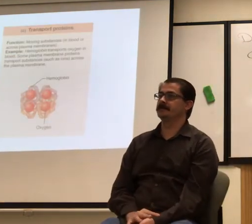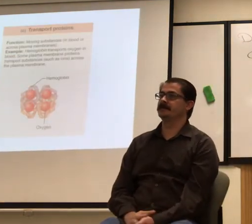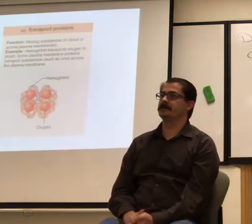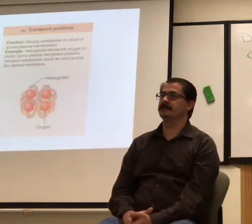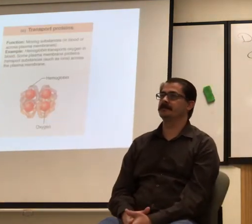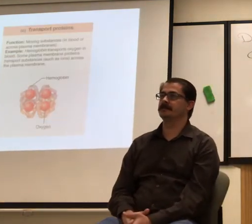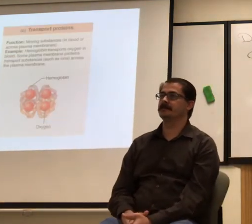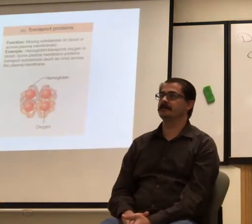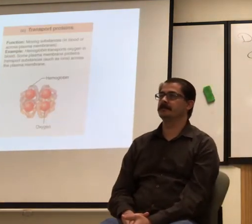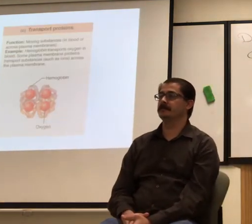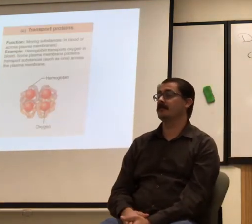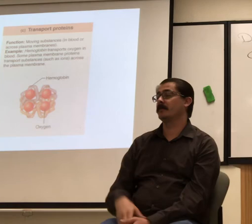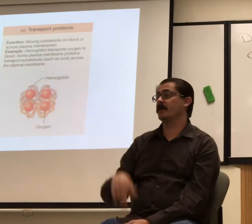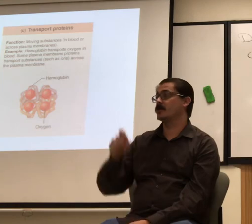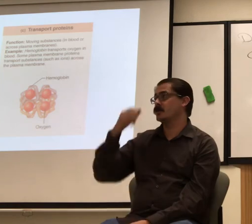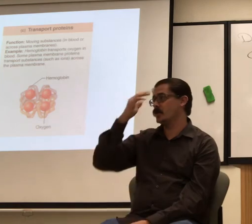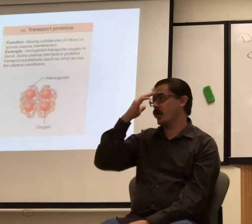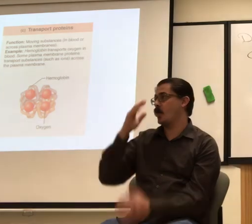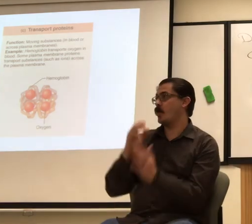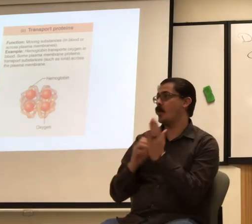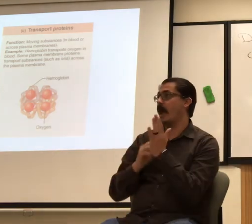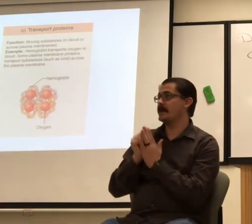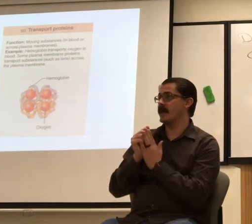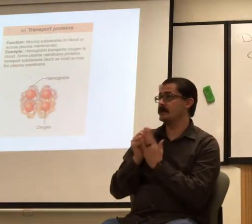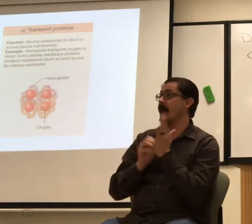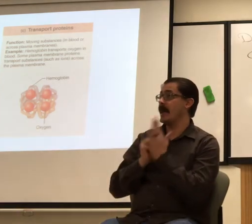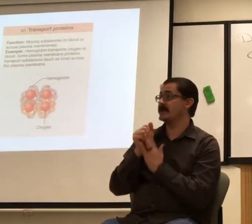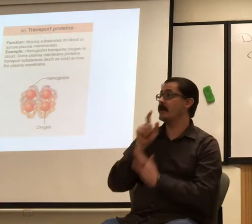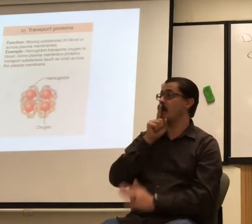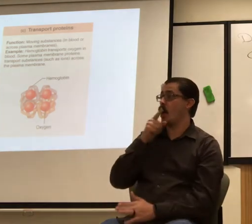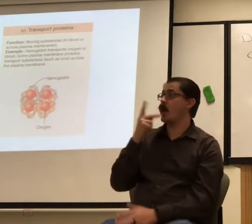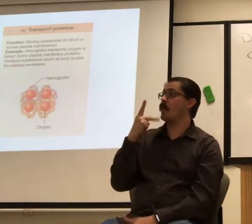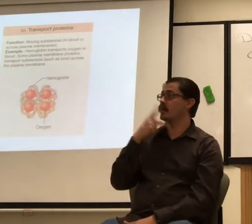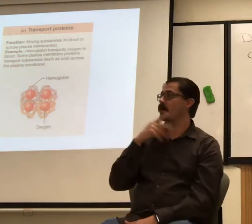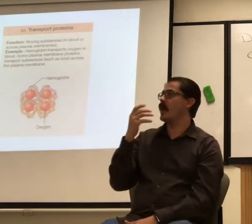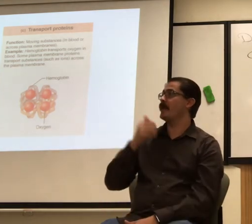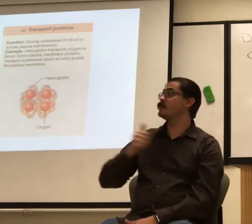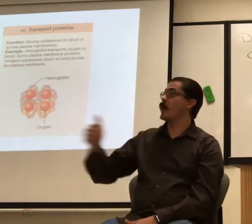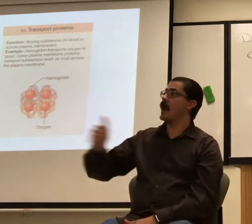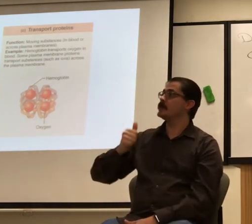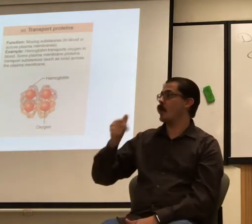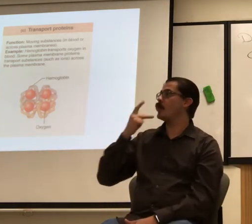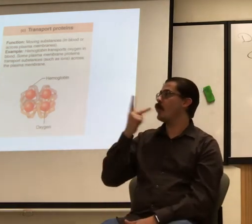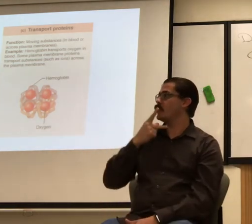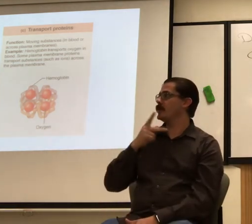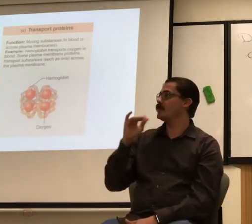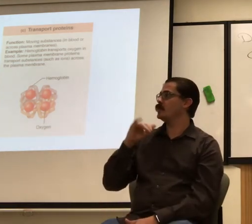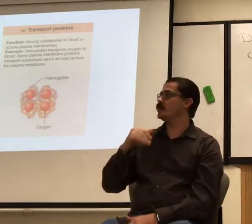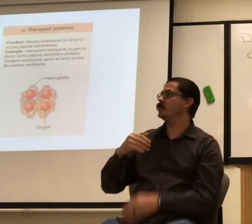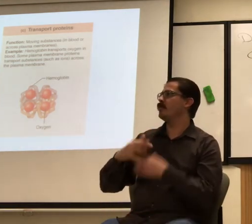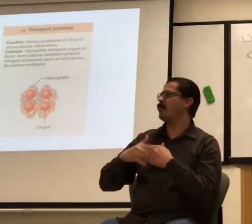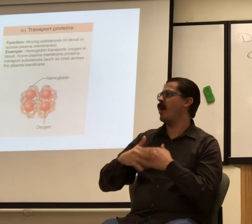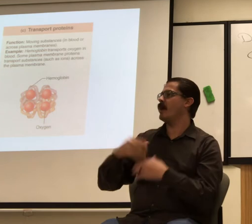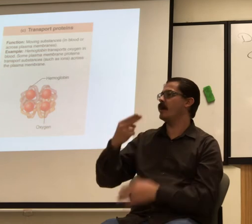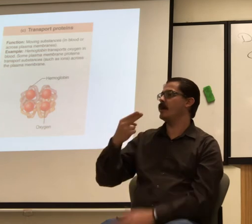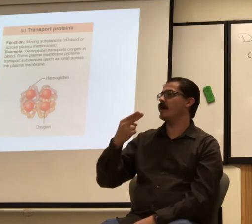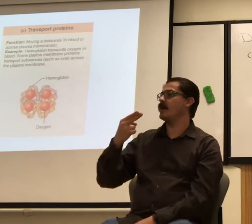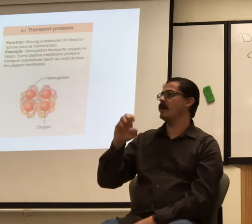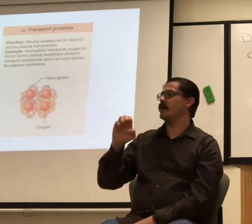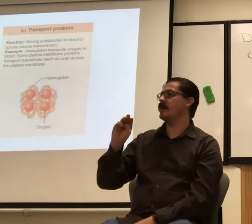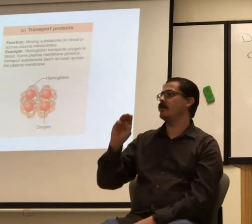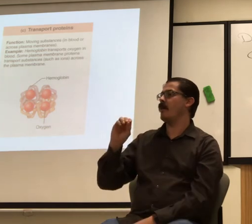So no enzymes. Enzymes are proteins. There's a lot of transport proteins. Hemoglobin's one example.